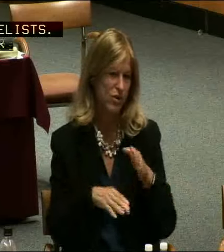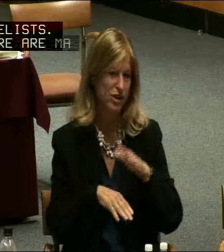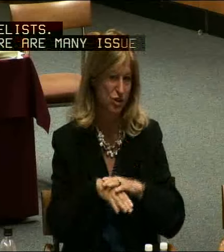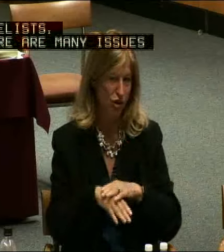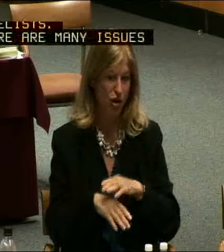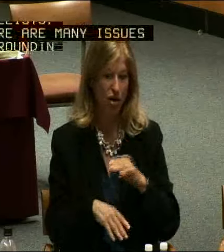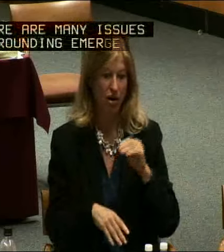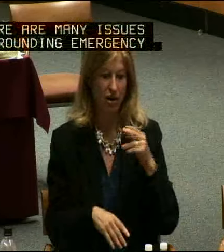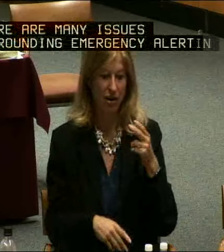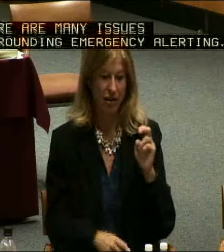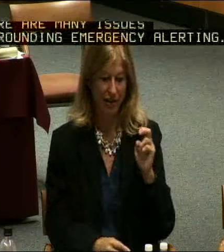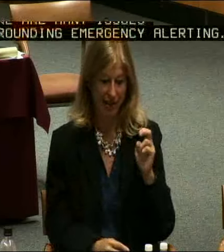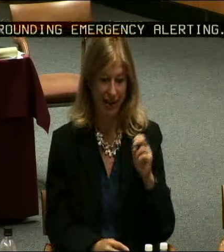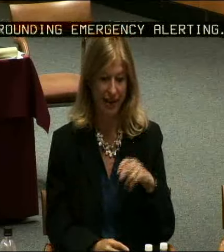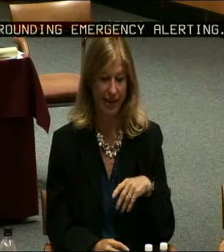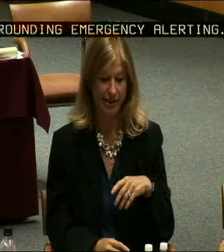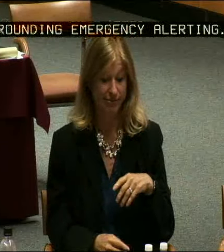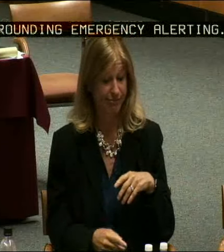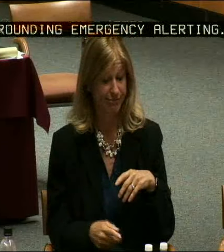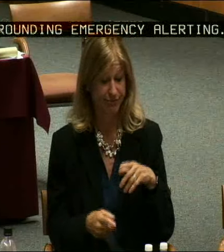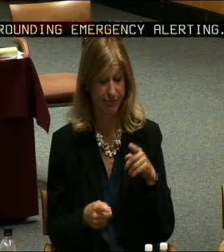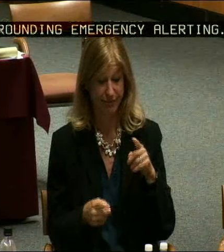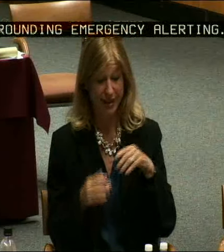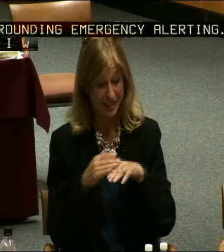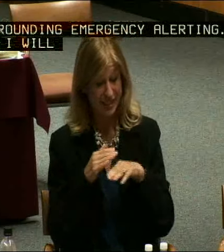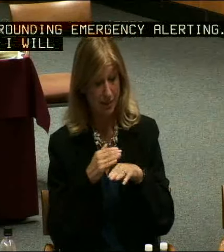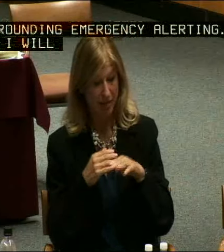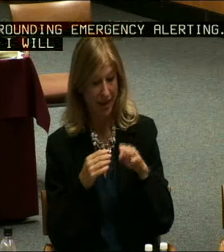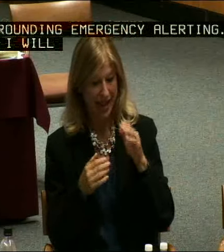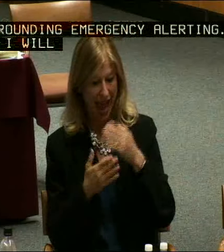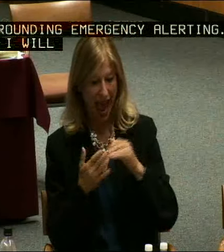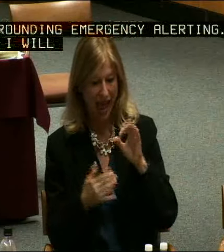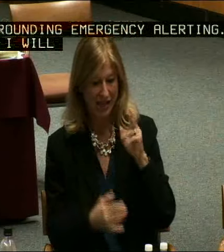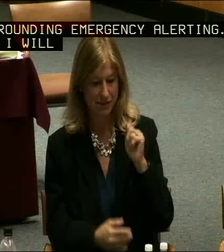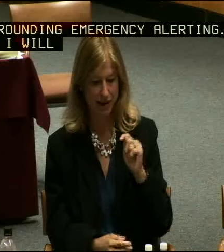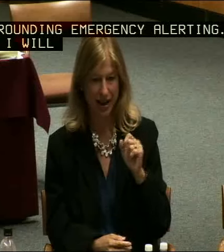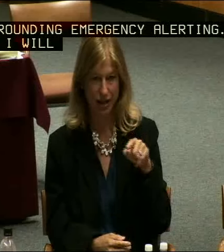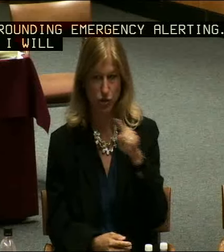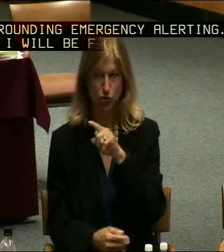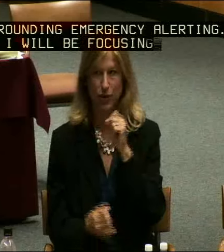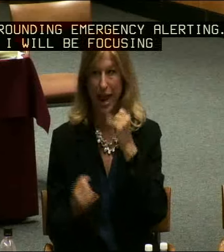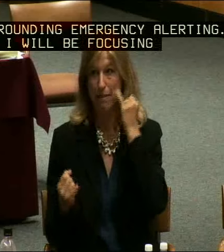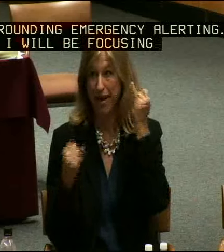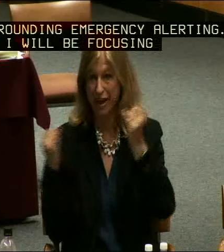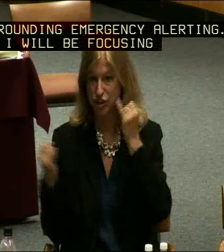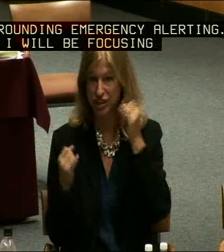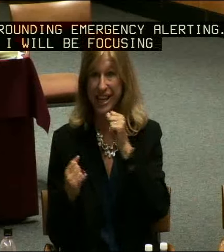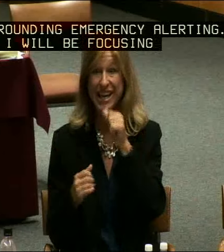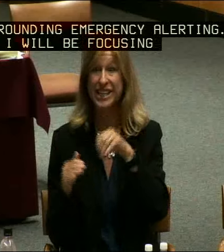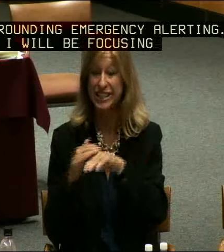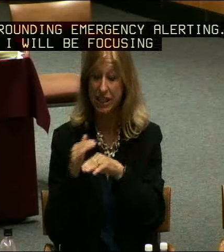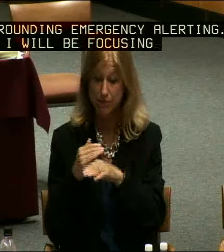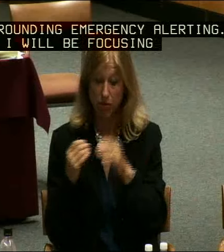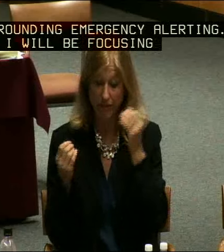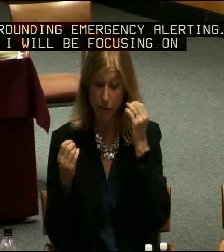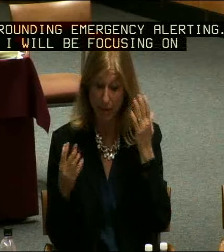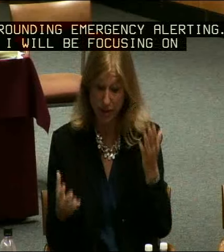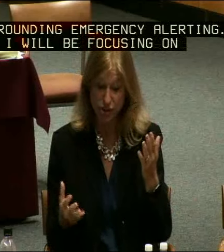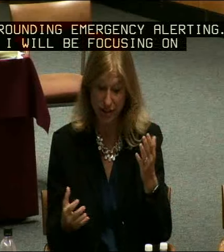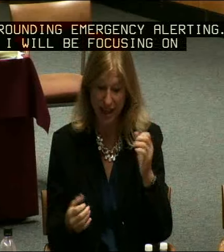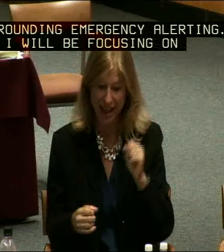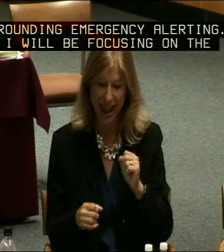And I will be focusing on the accessibility aspects. As you can imagine,